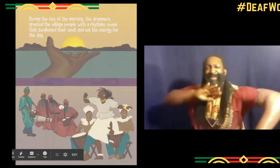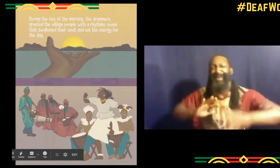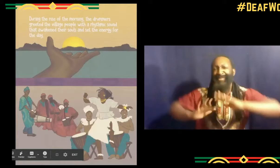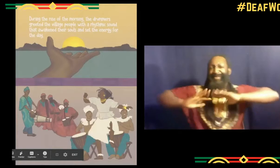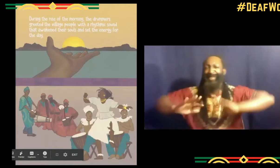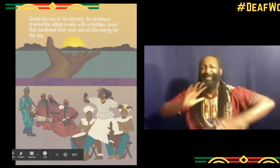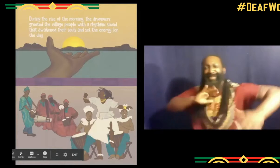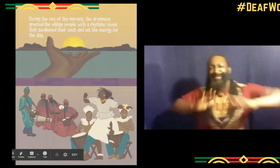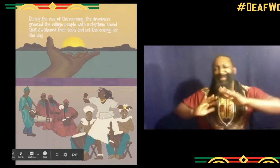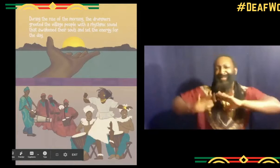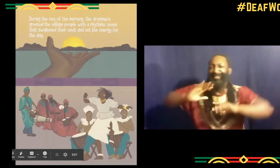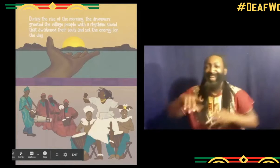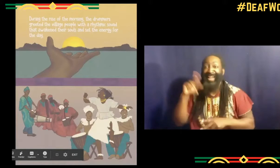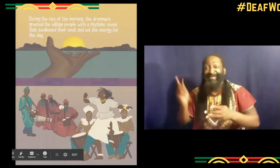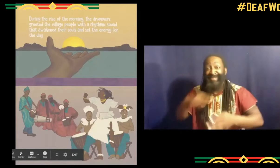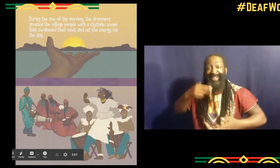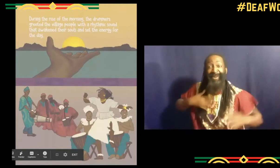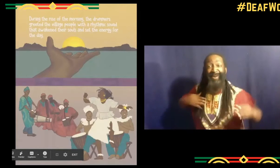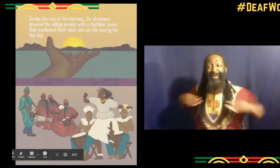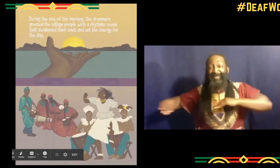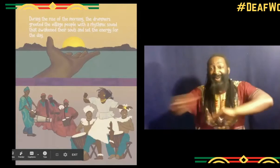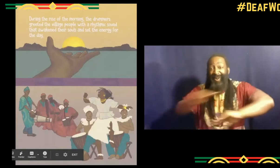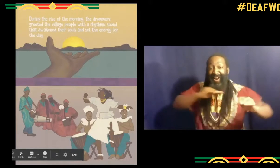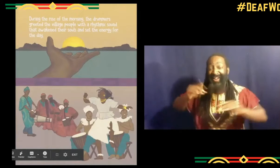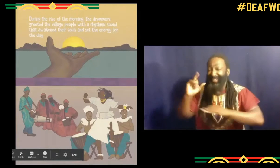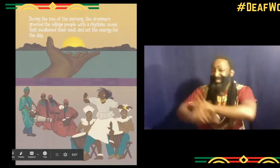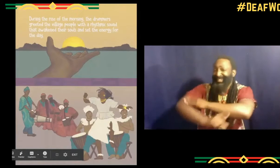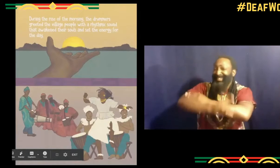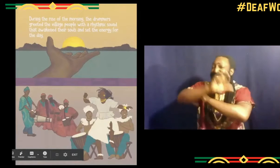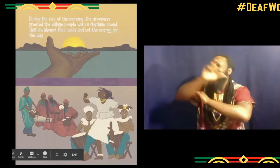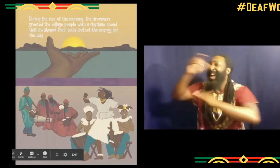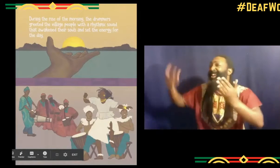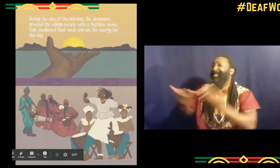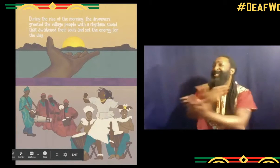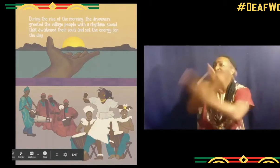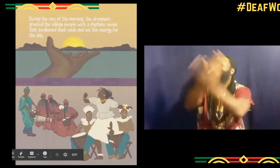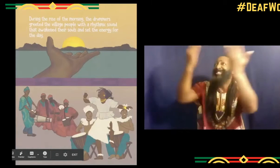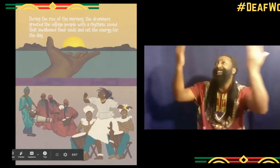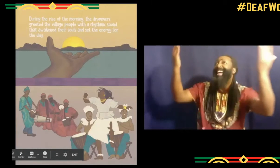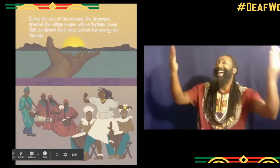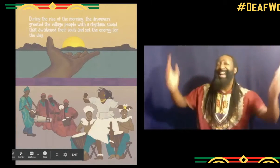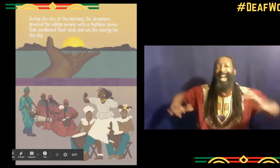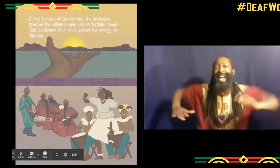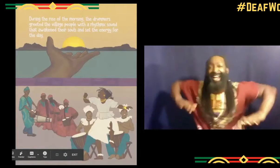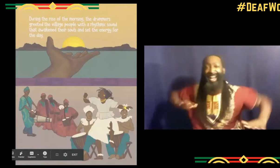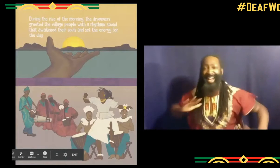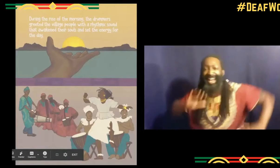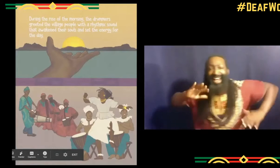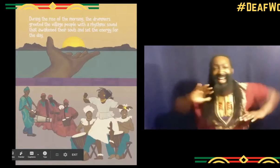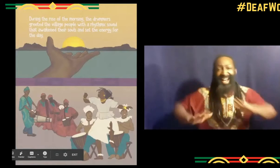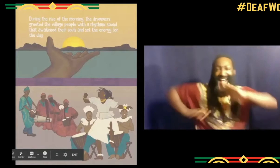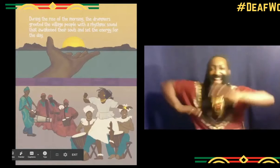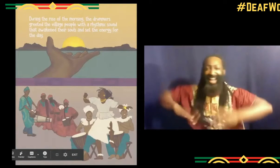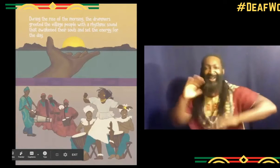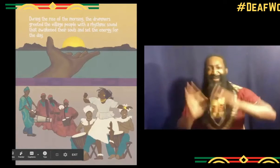rhythmic sound that awakened their souls and set the energy for the day.